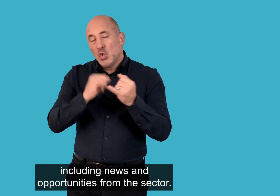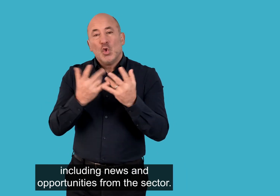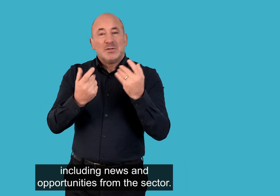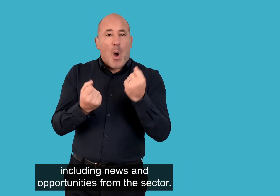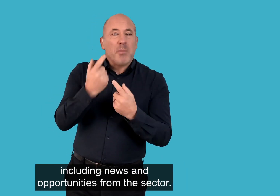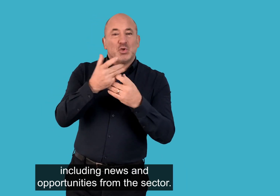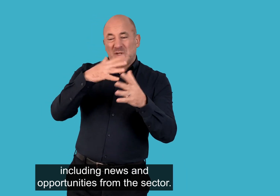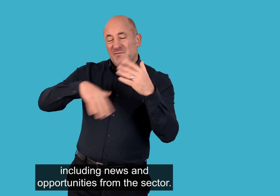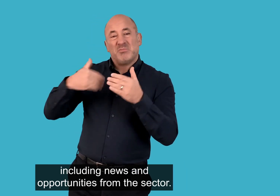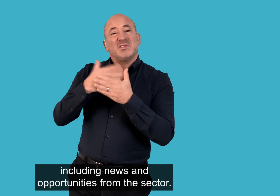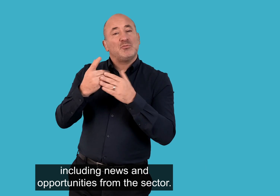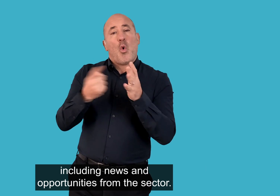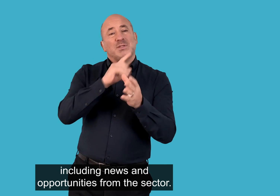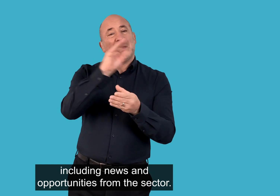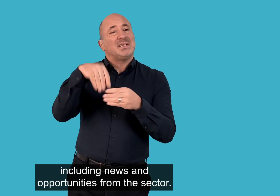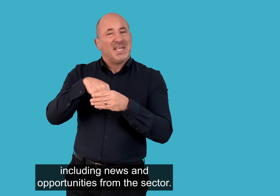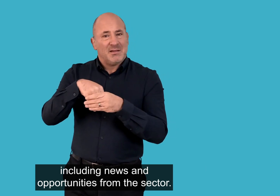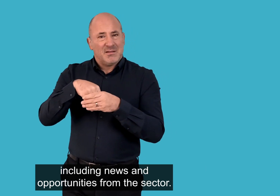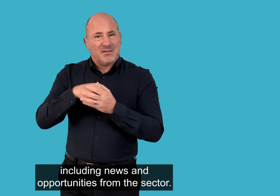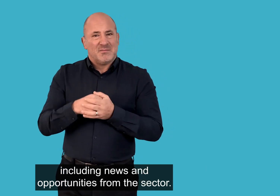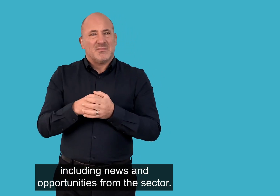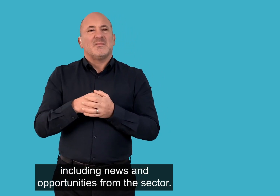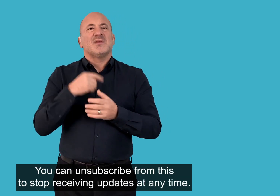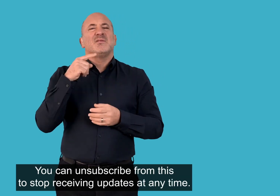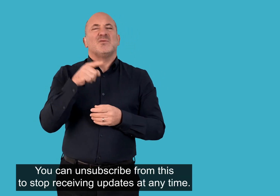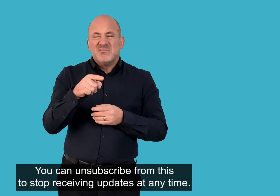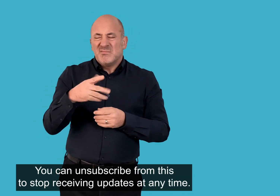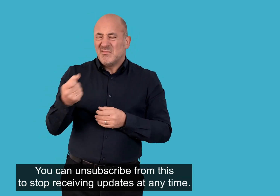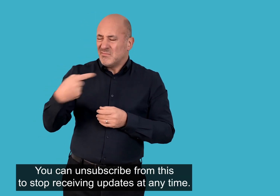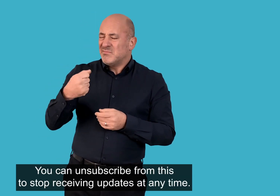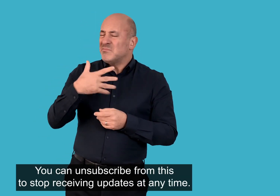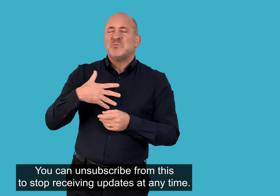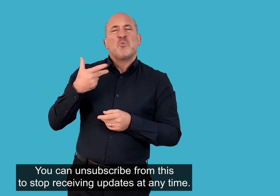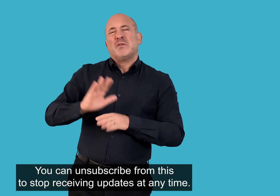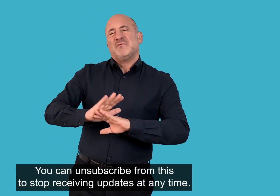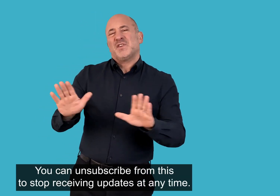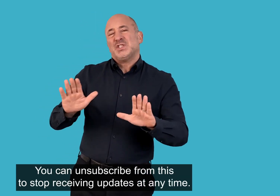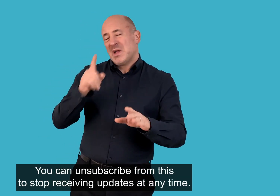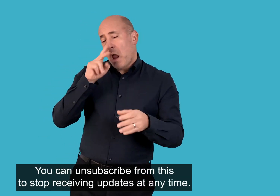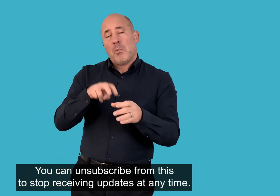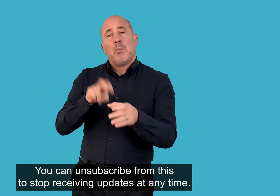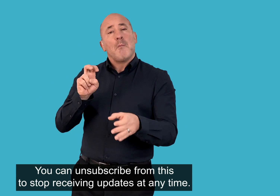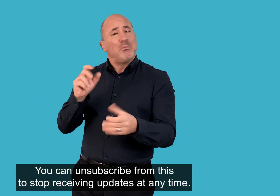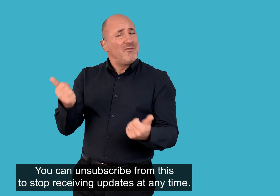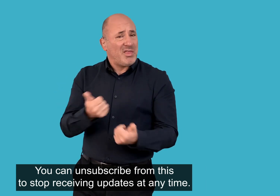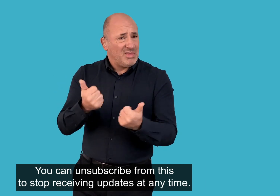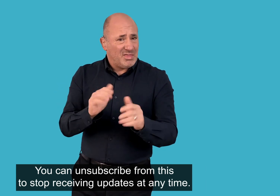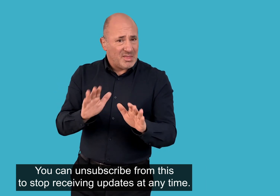including news and opportunities from the sector. You can unsubscribe from this to stop receiving updates at any